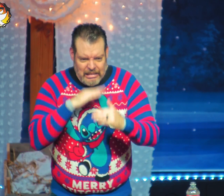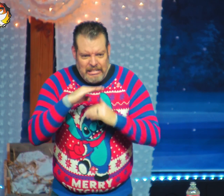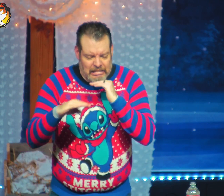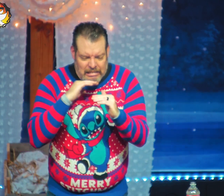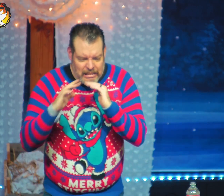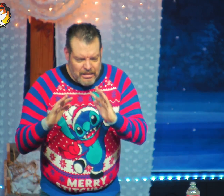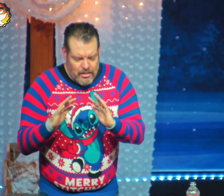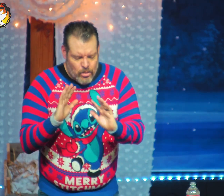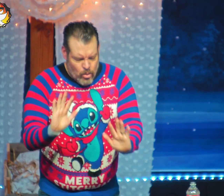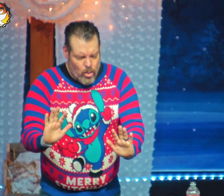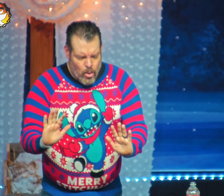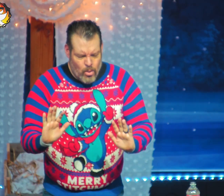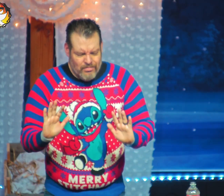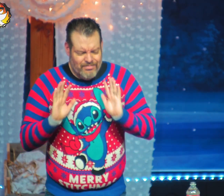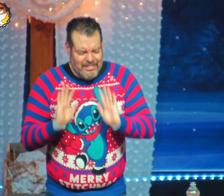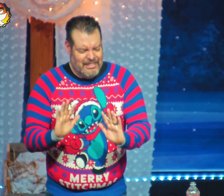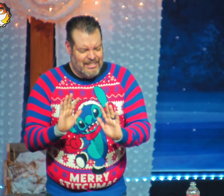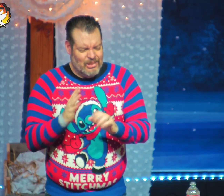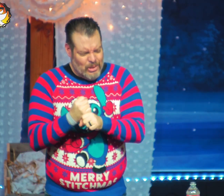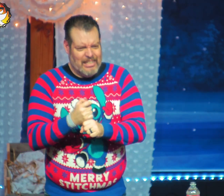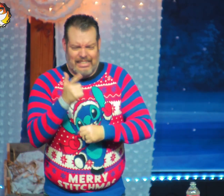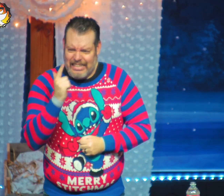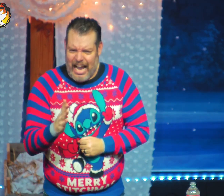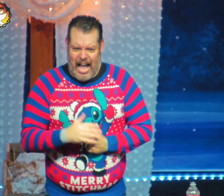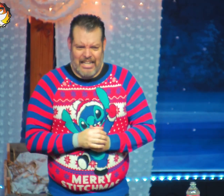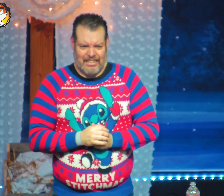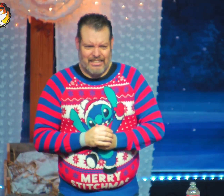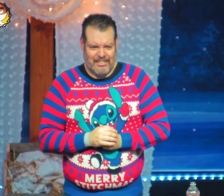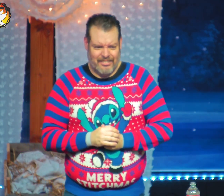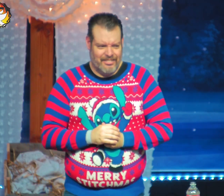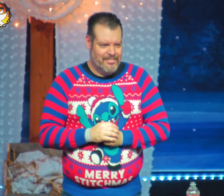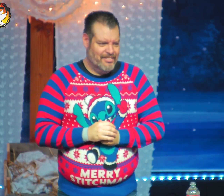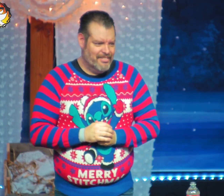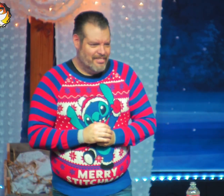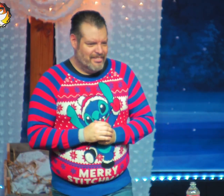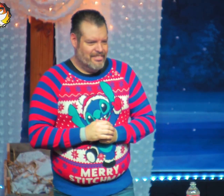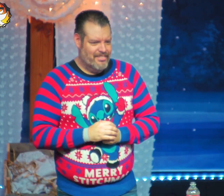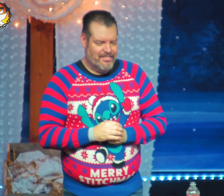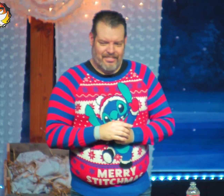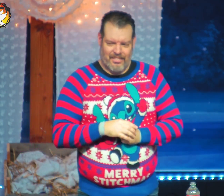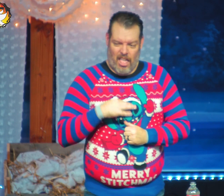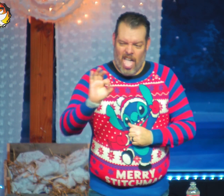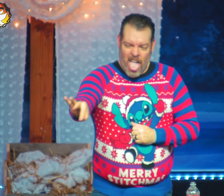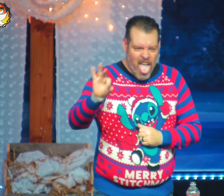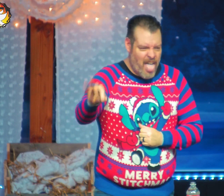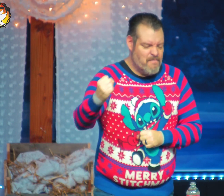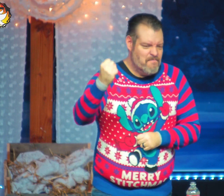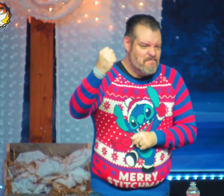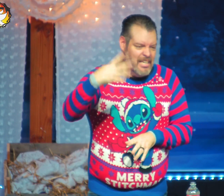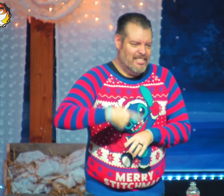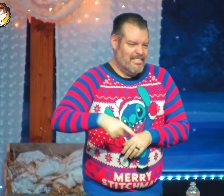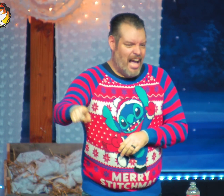You all already know about the hope, and that's great. But now let's apply it to our lives every day.